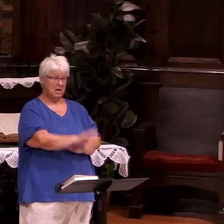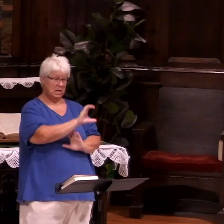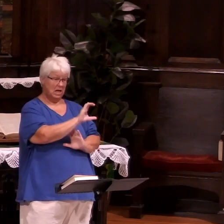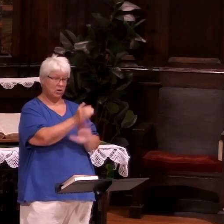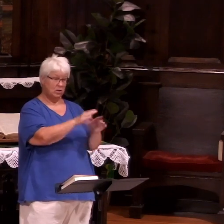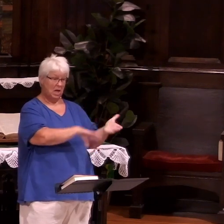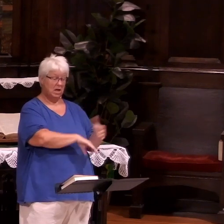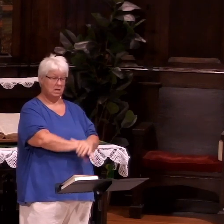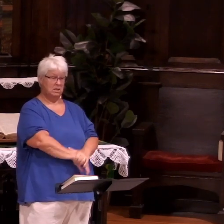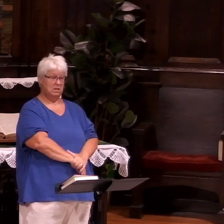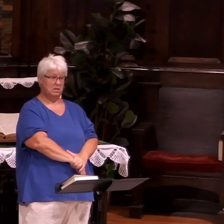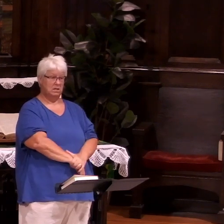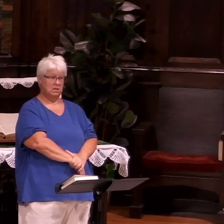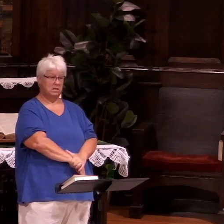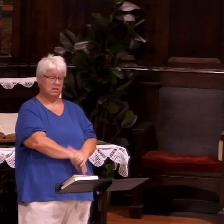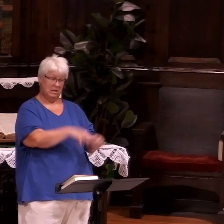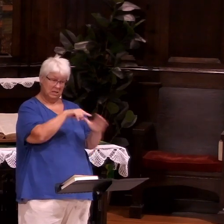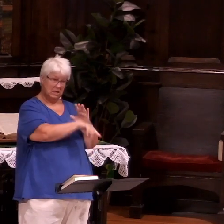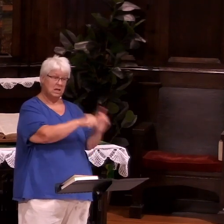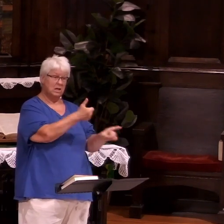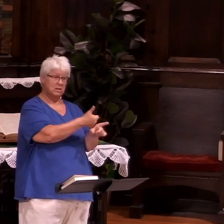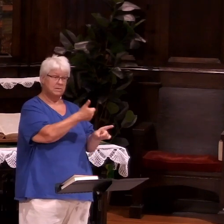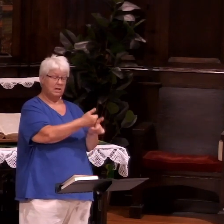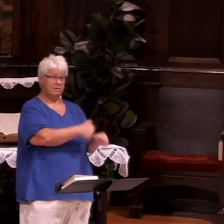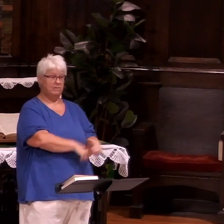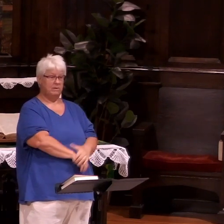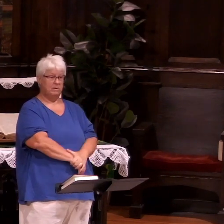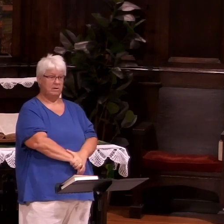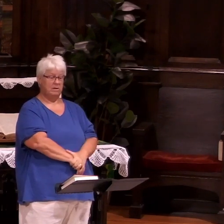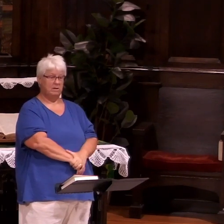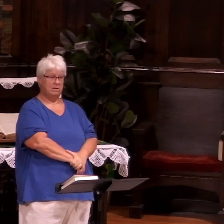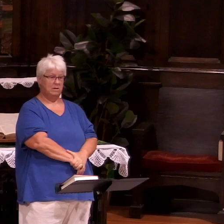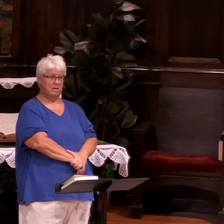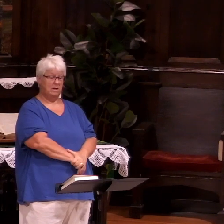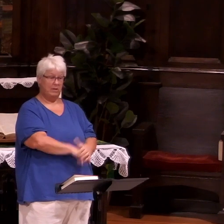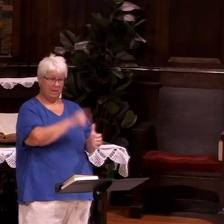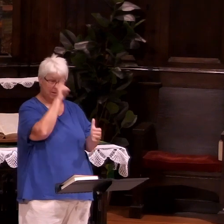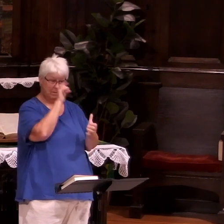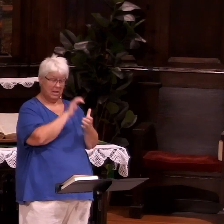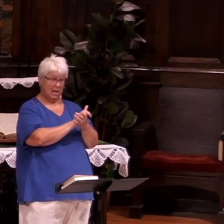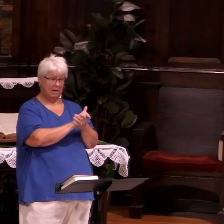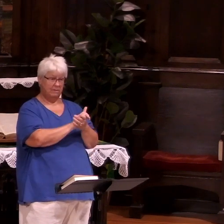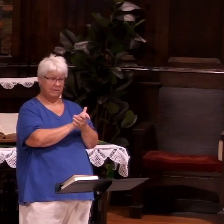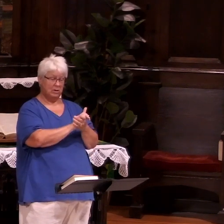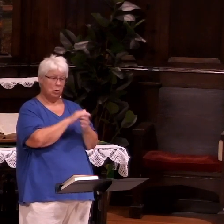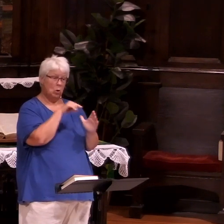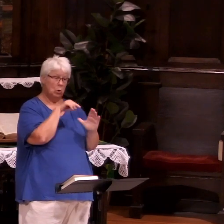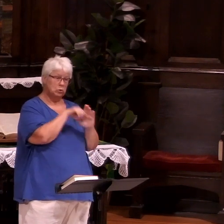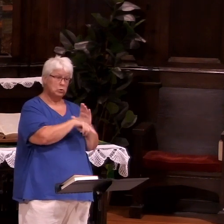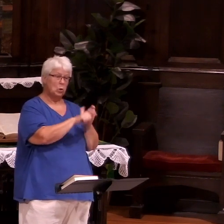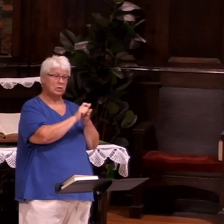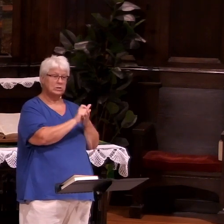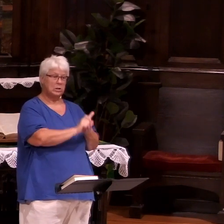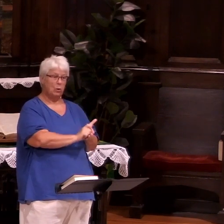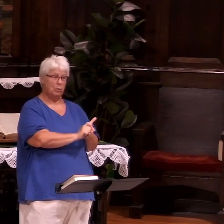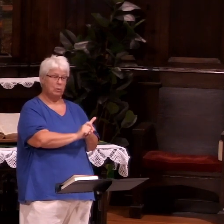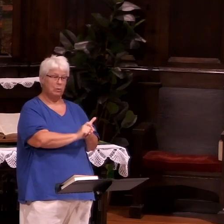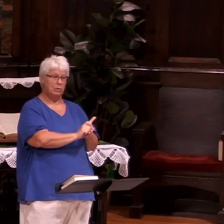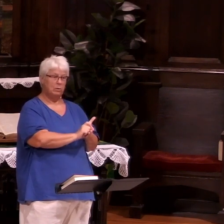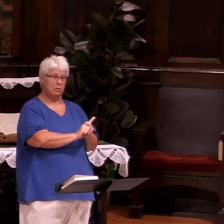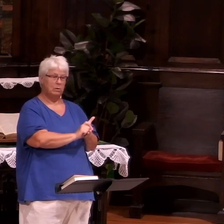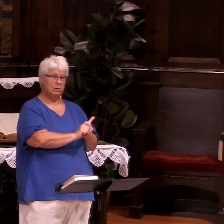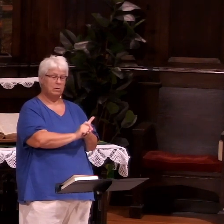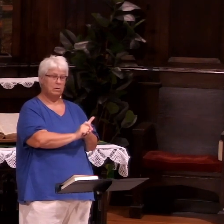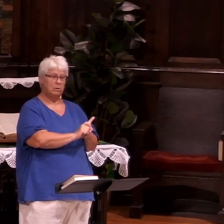died. He killed himself. and they believe that his suicide note was written for